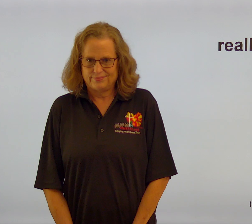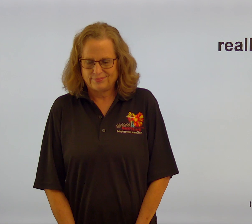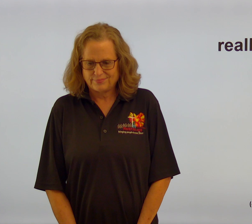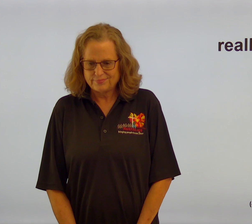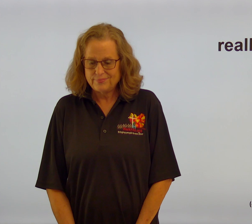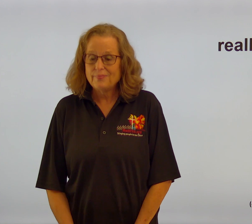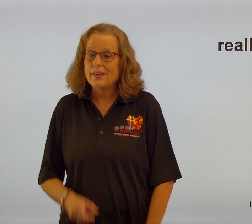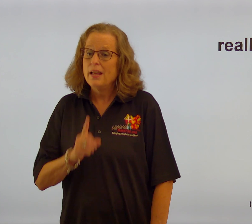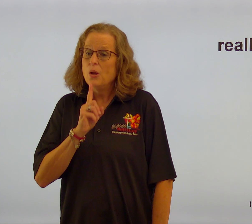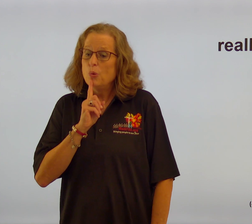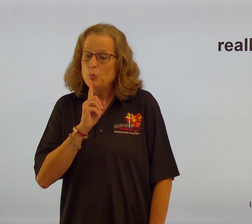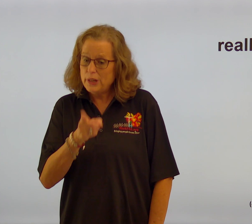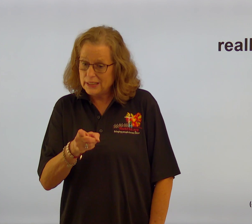Really?